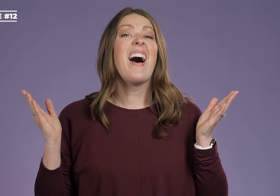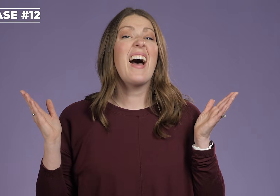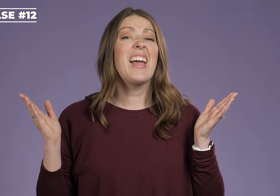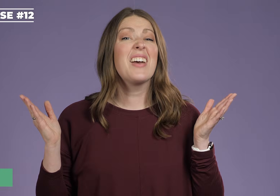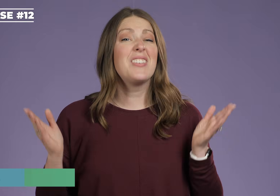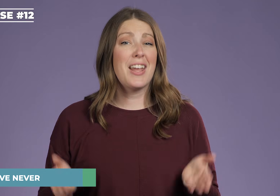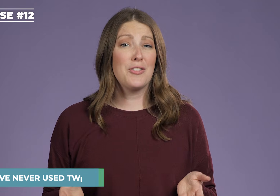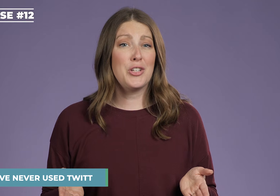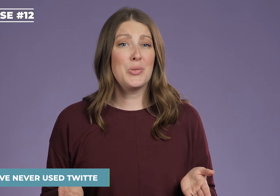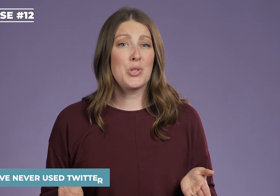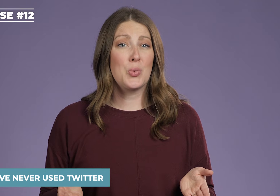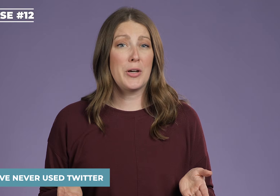I have never used Twitter.